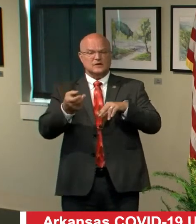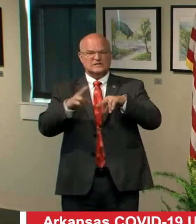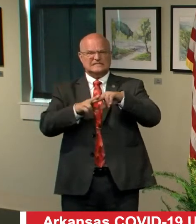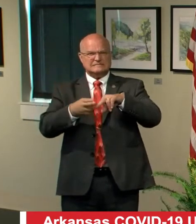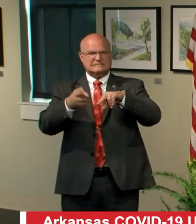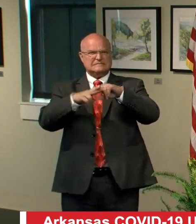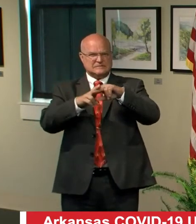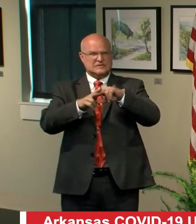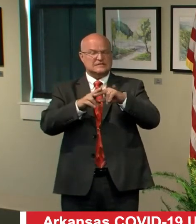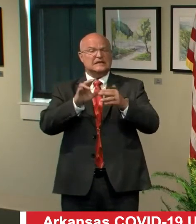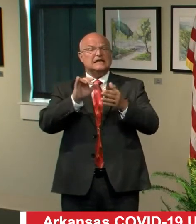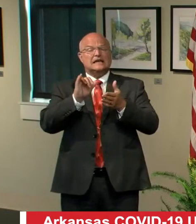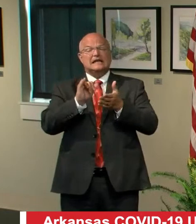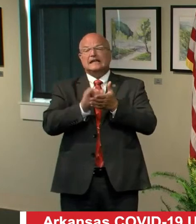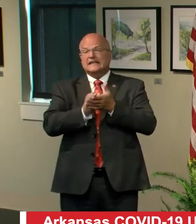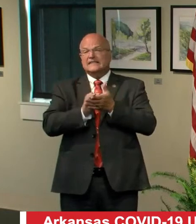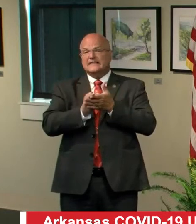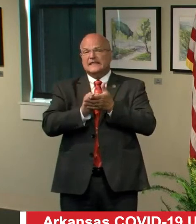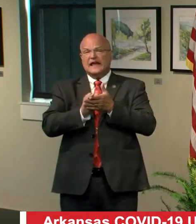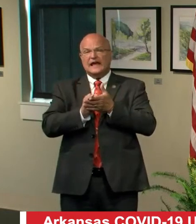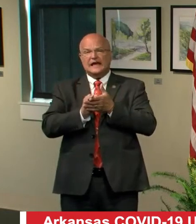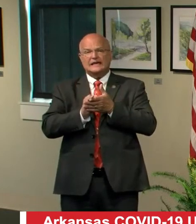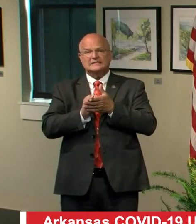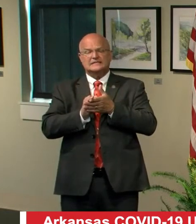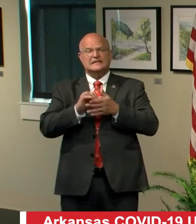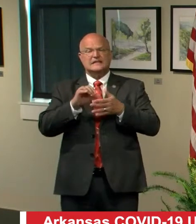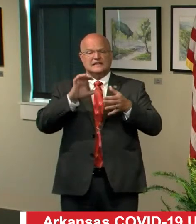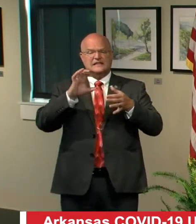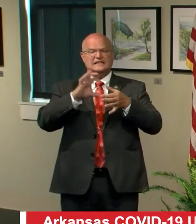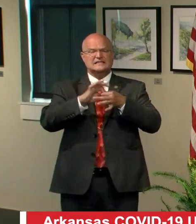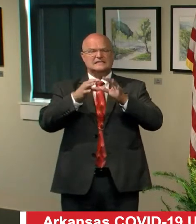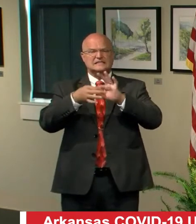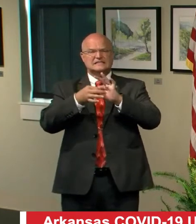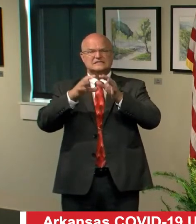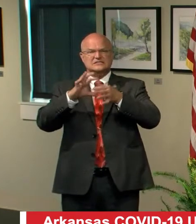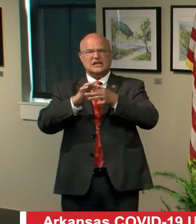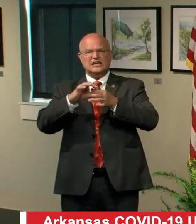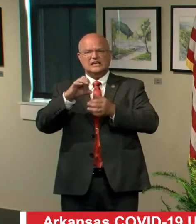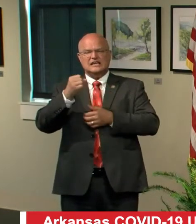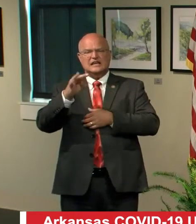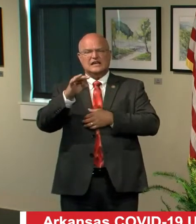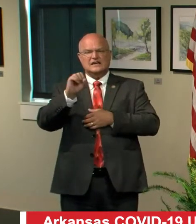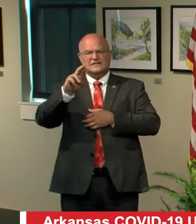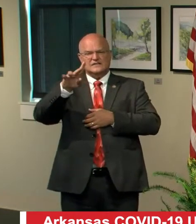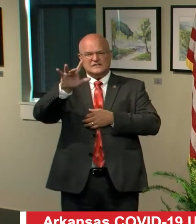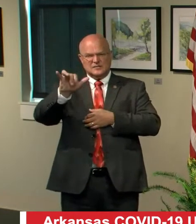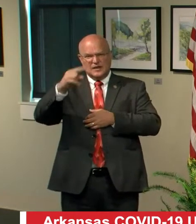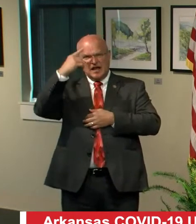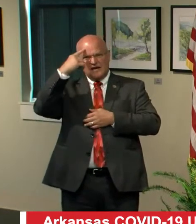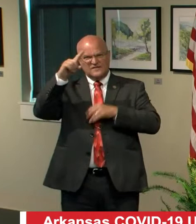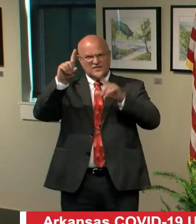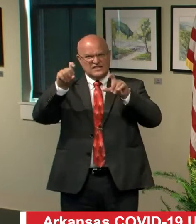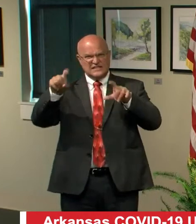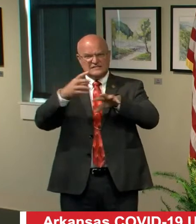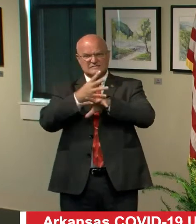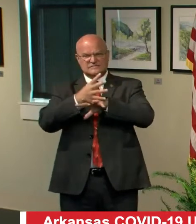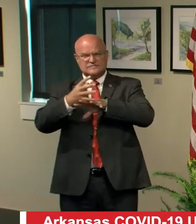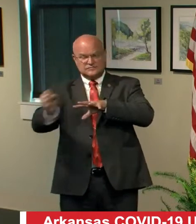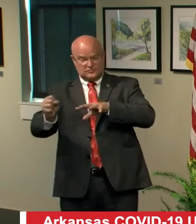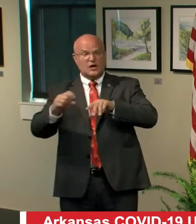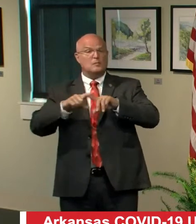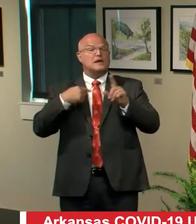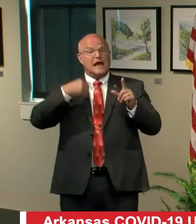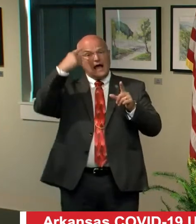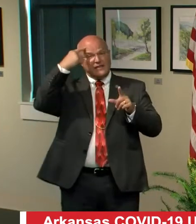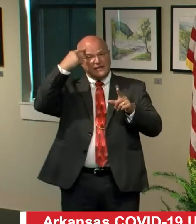increase dramatically, that's a drain on the supply chain of testing, and that impacts our local hospitals as well. But I